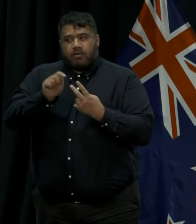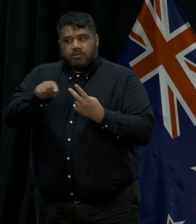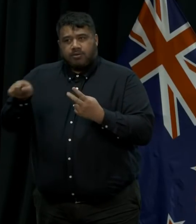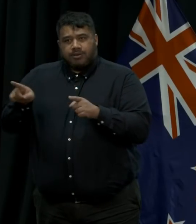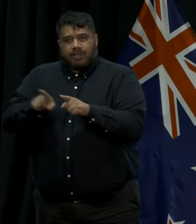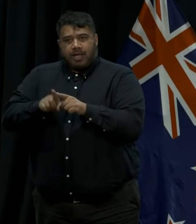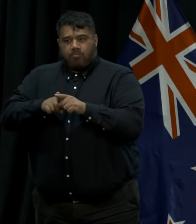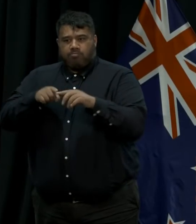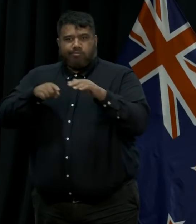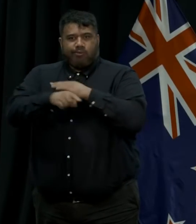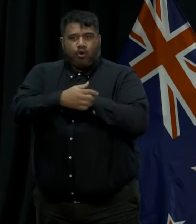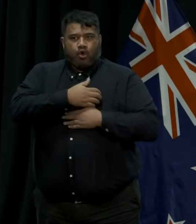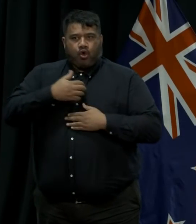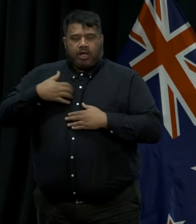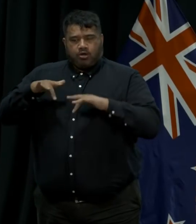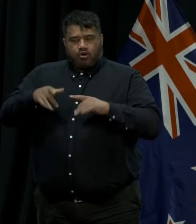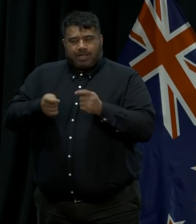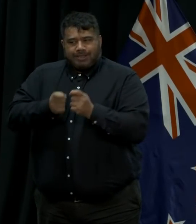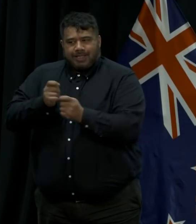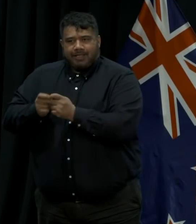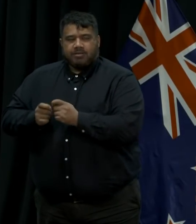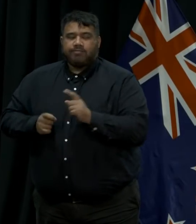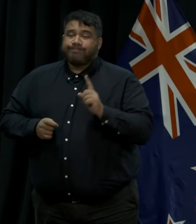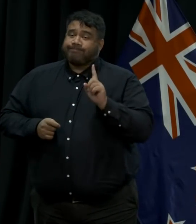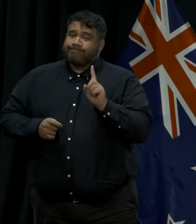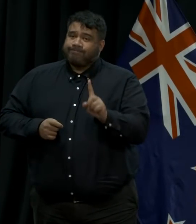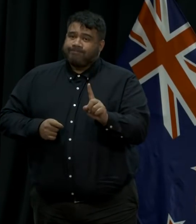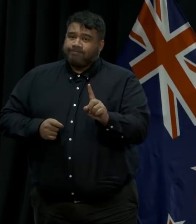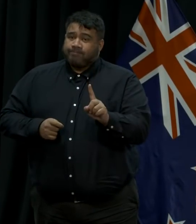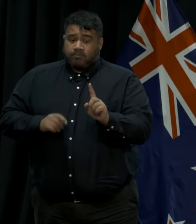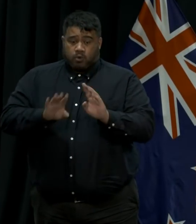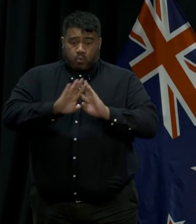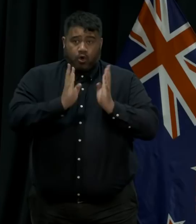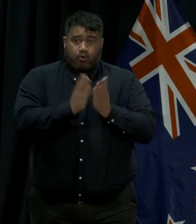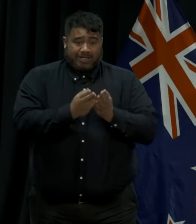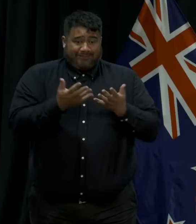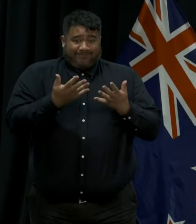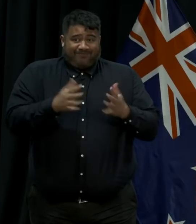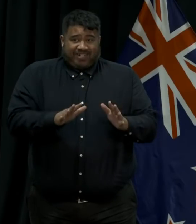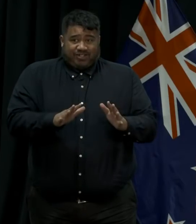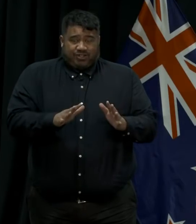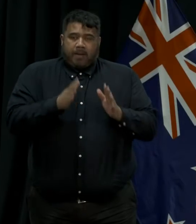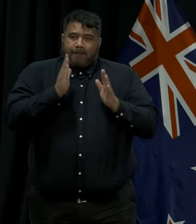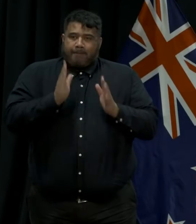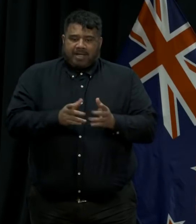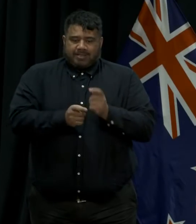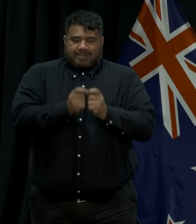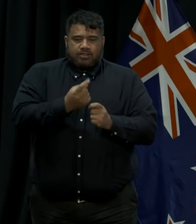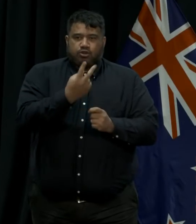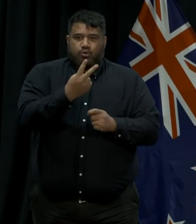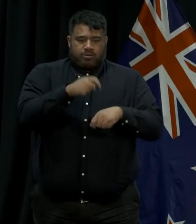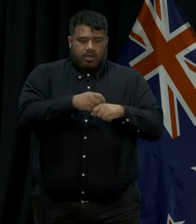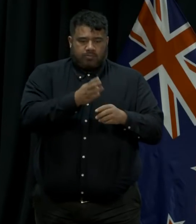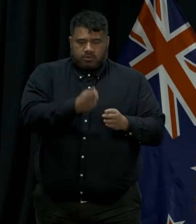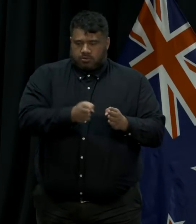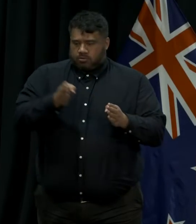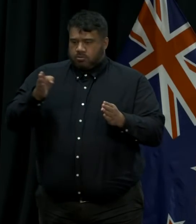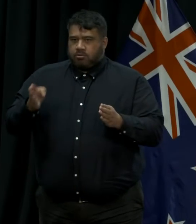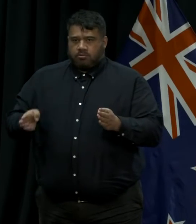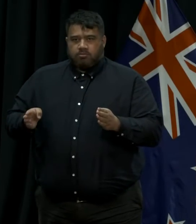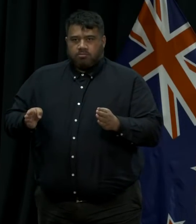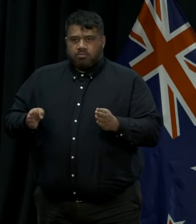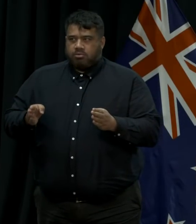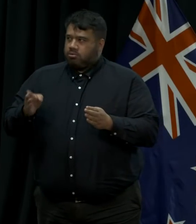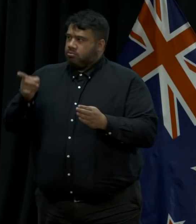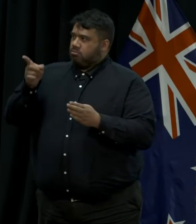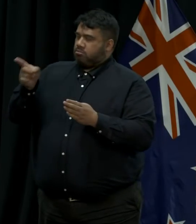be departing their quarantine or their managed isolation without a test. The Director General has again issued